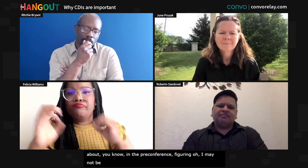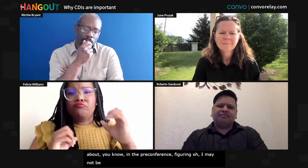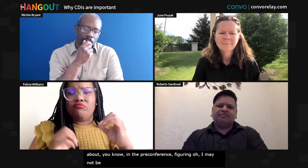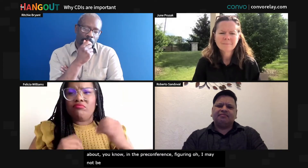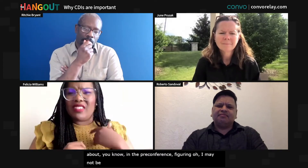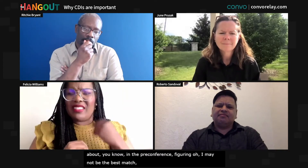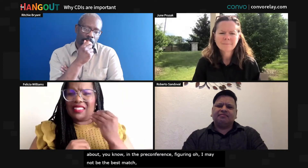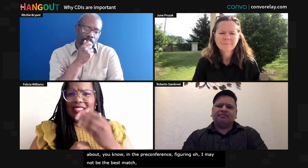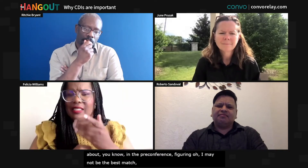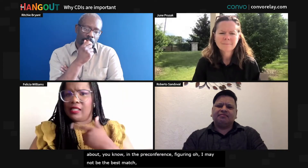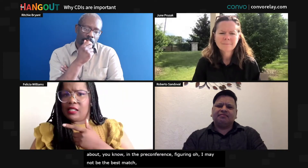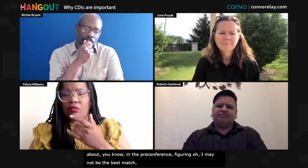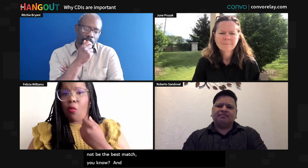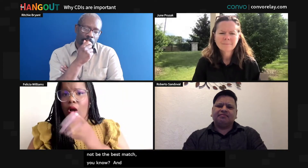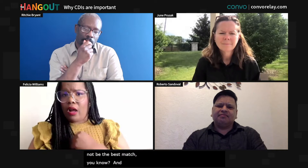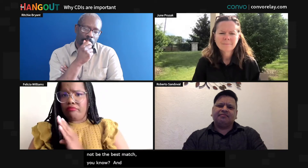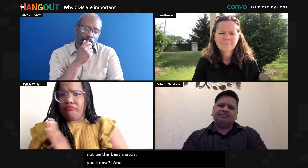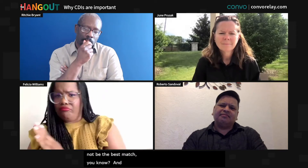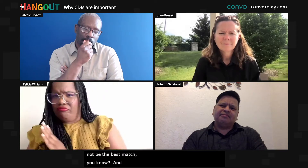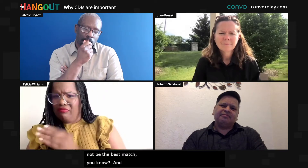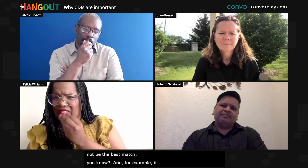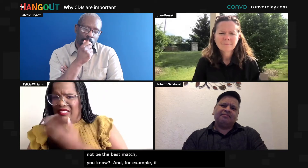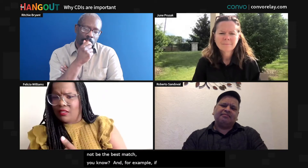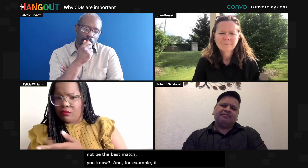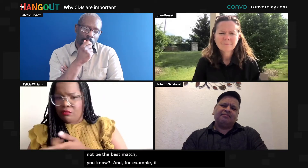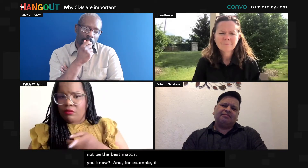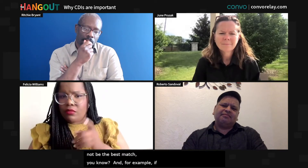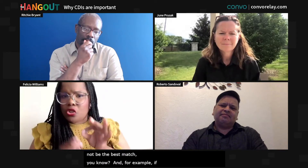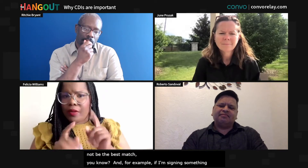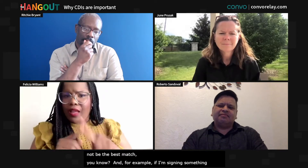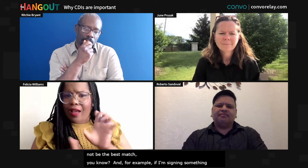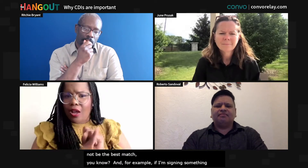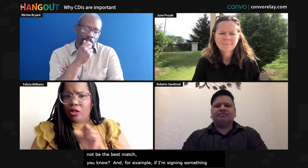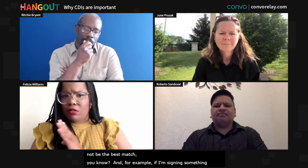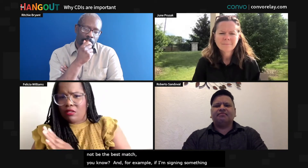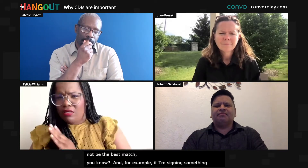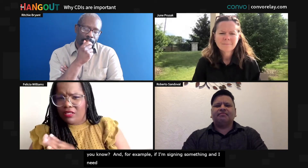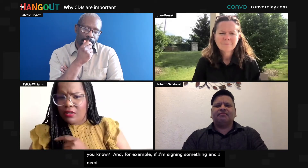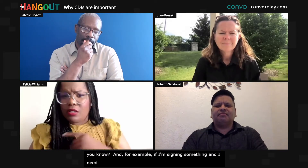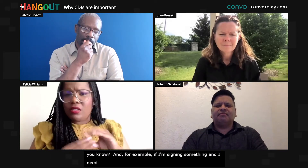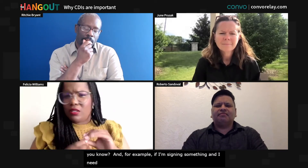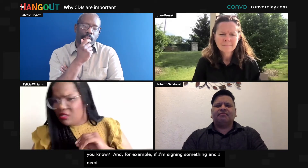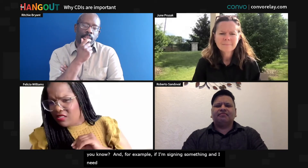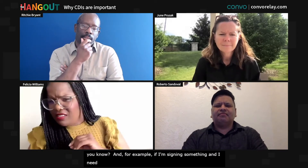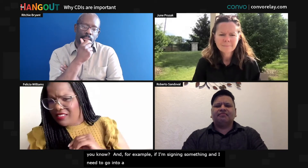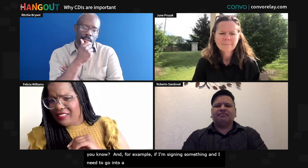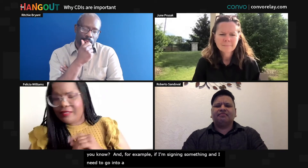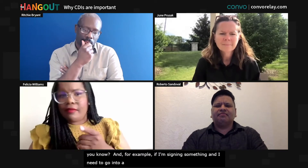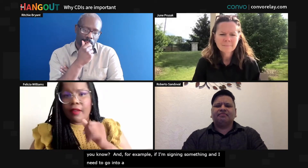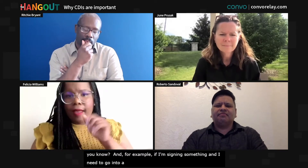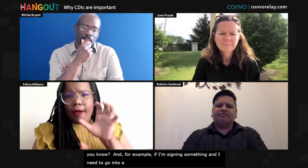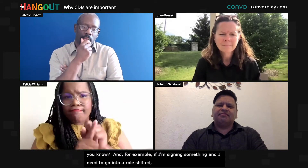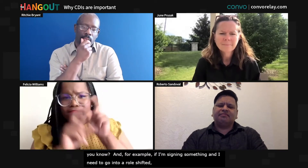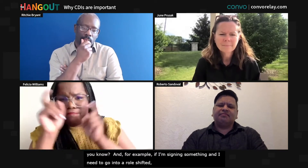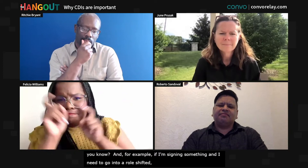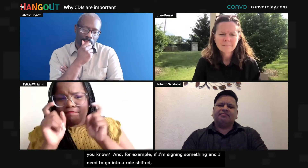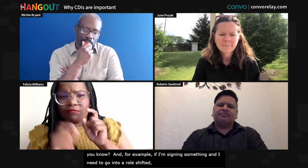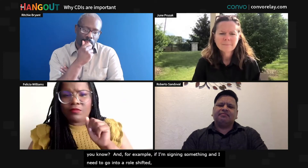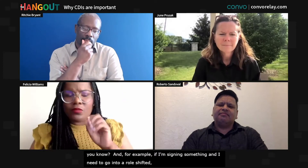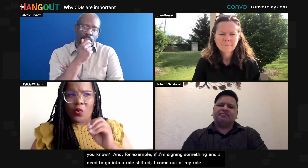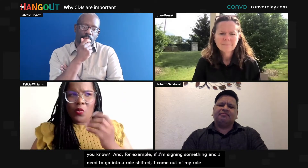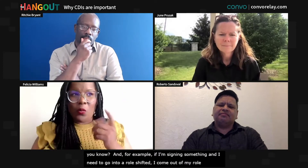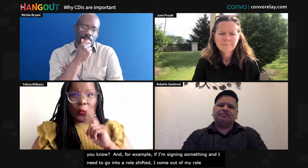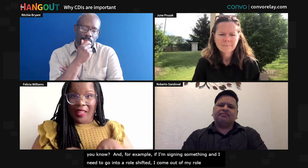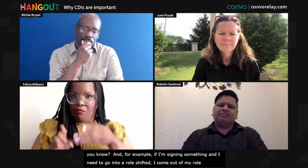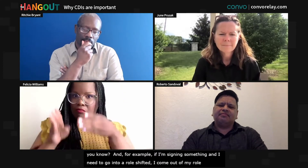and for example, if I'm signing something and I need to go into, a role shift, I come out of my role to talk about something or get a feed